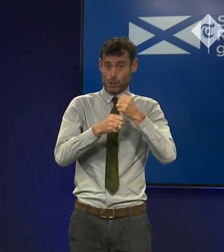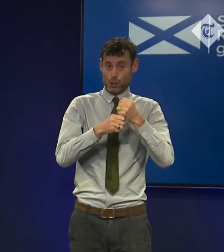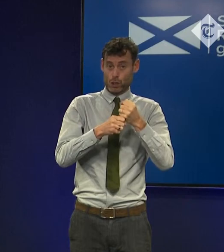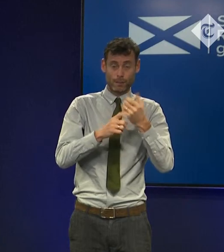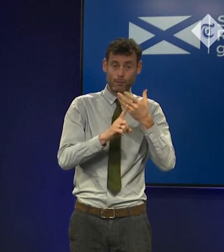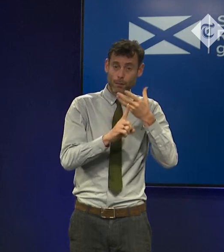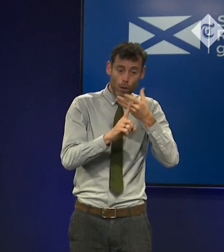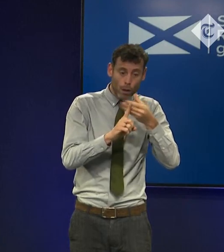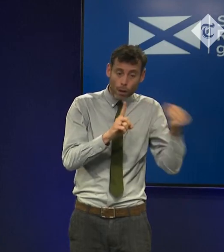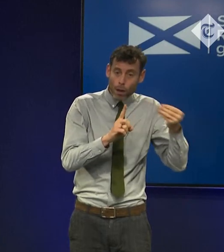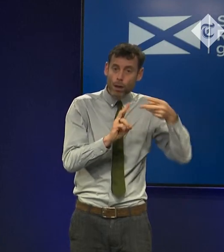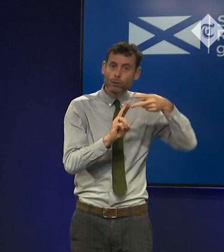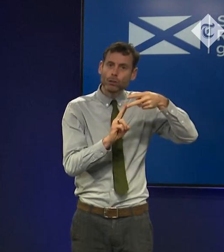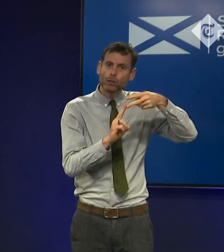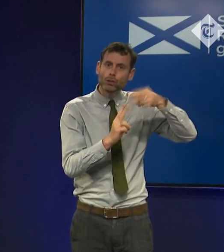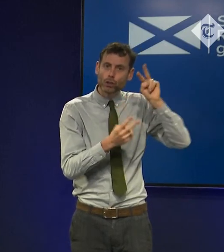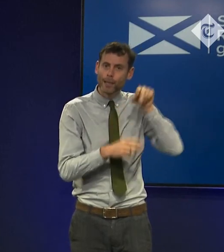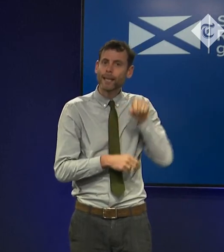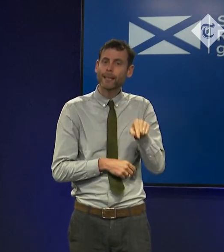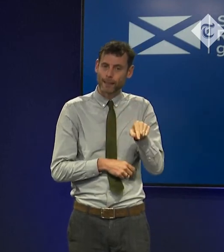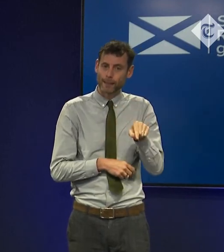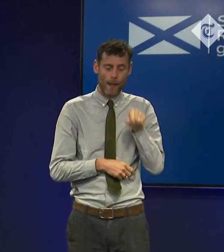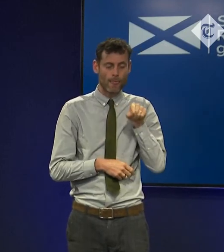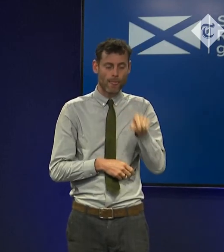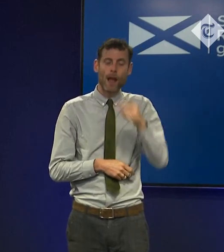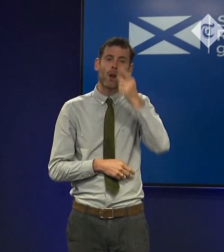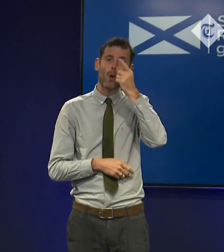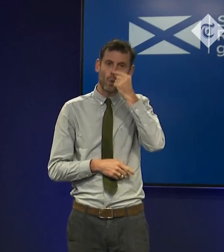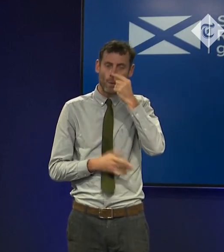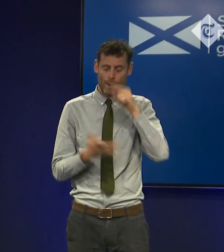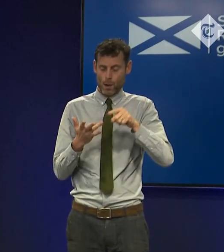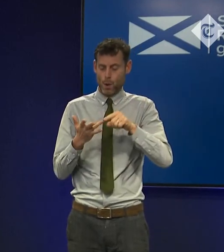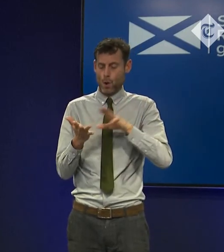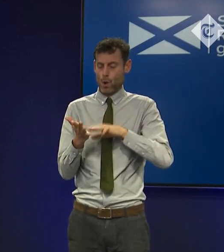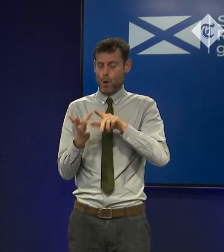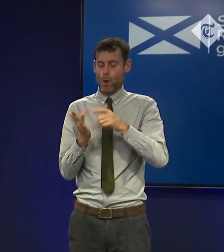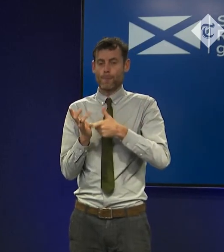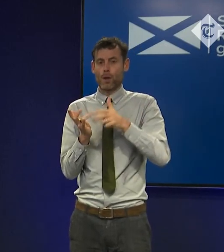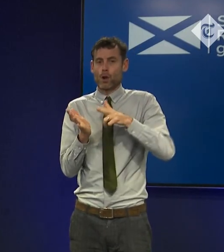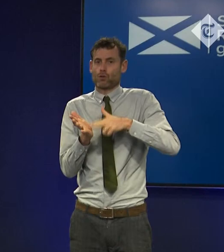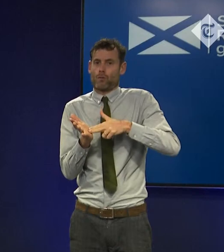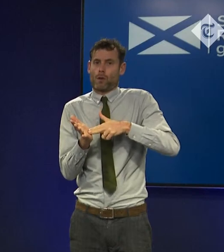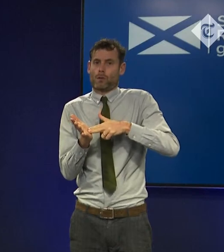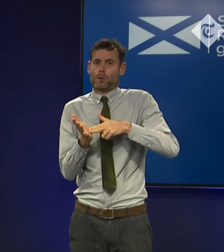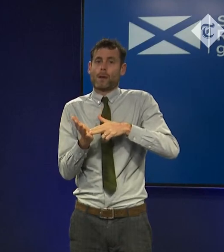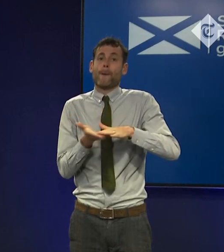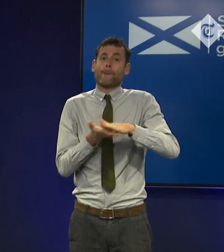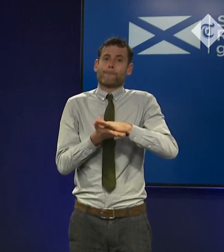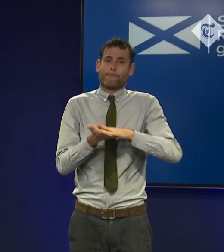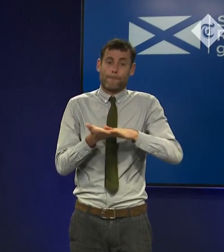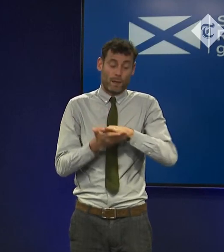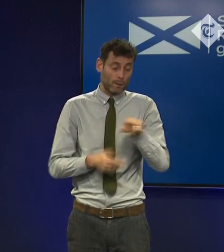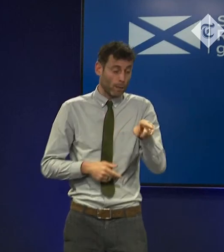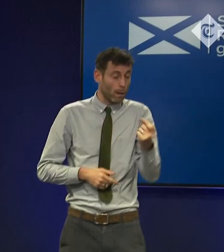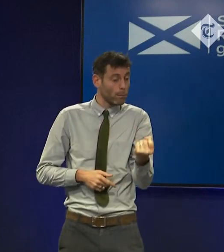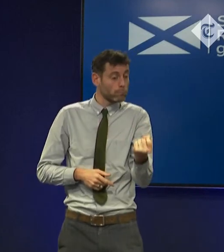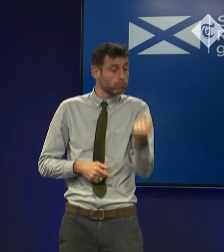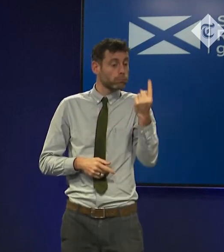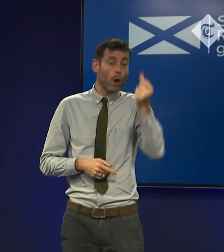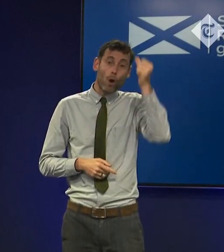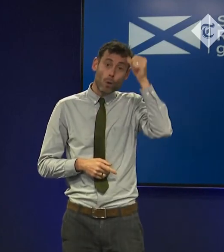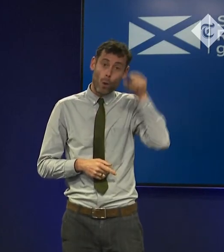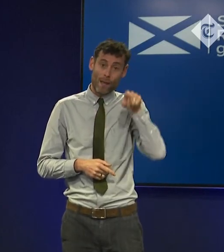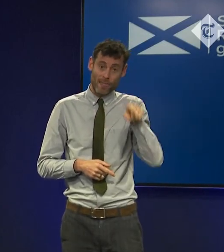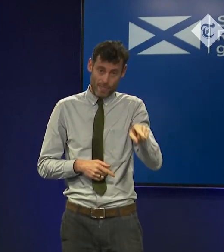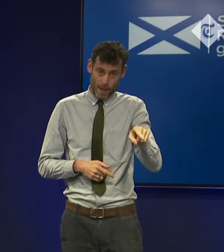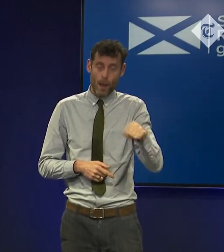dropout or S gene target failure could be Omicron. And that allows us to target both our public health response, but also